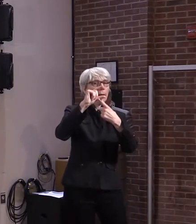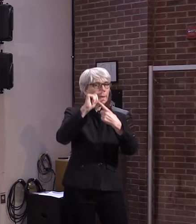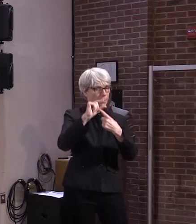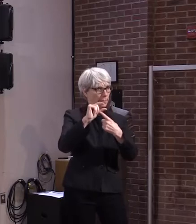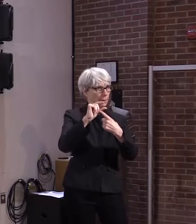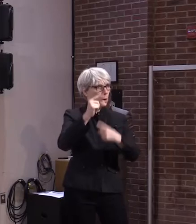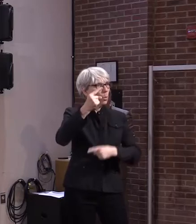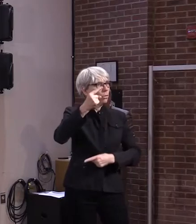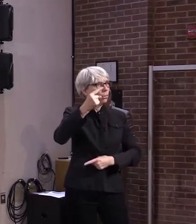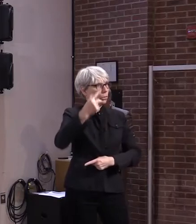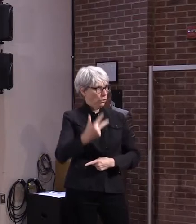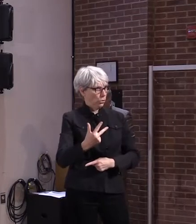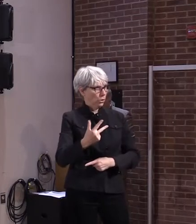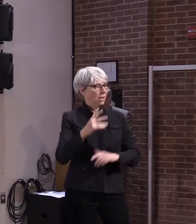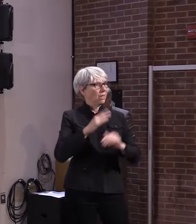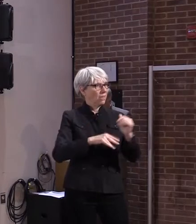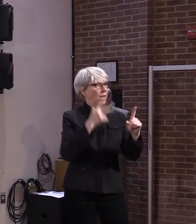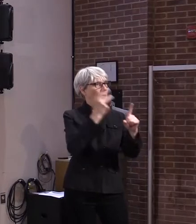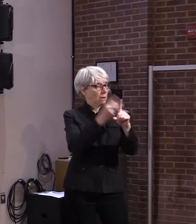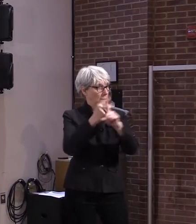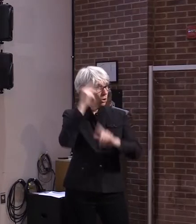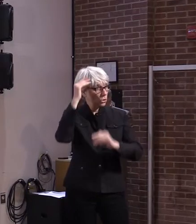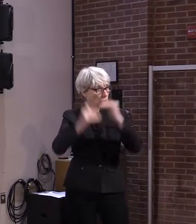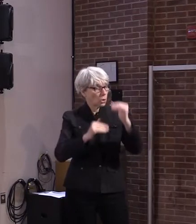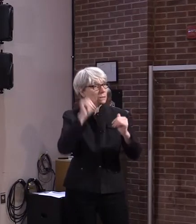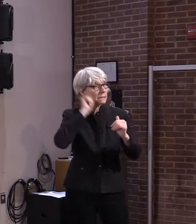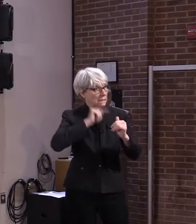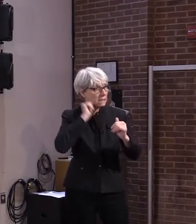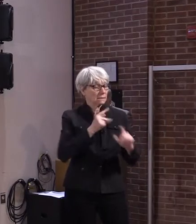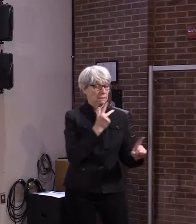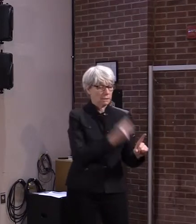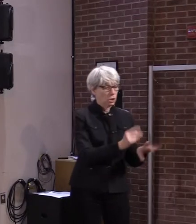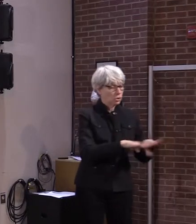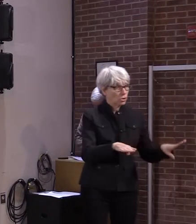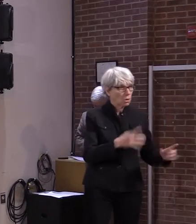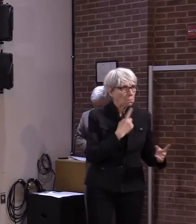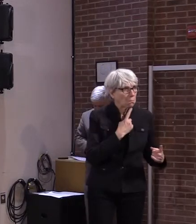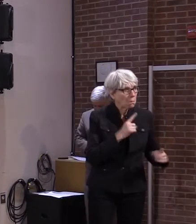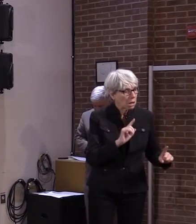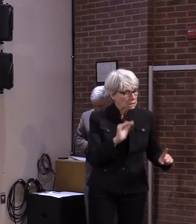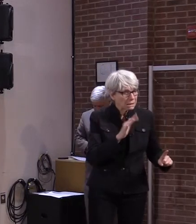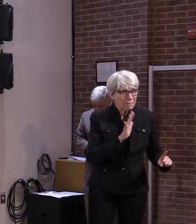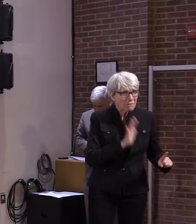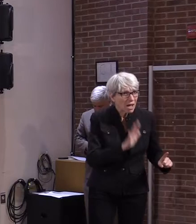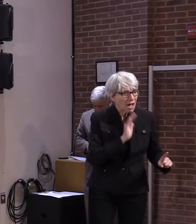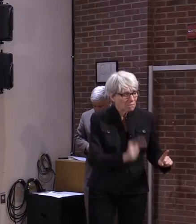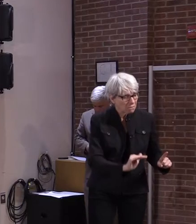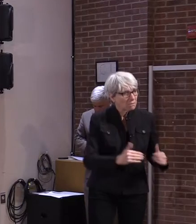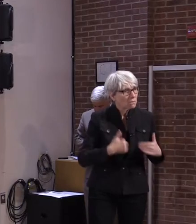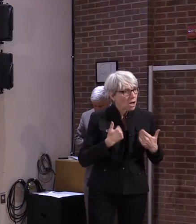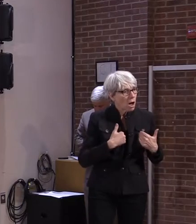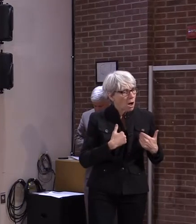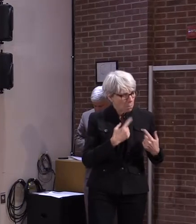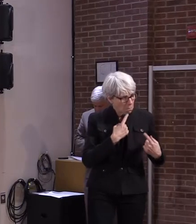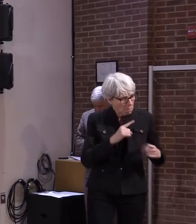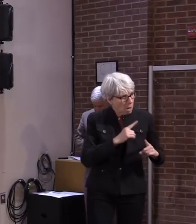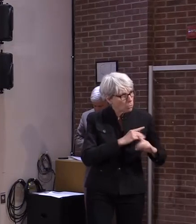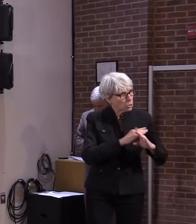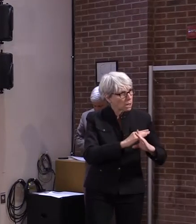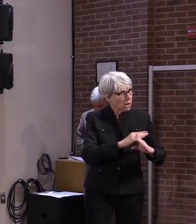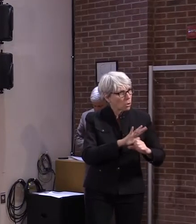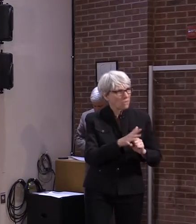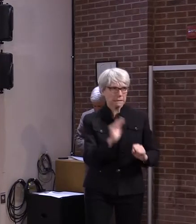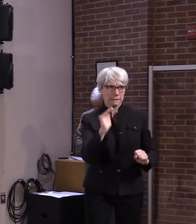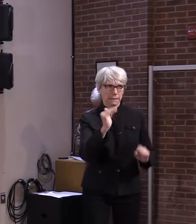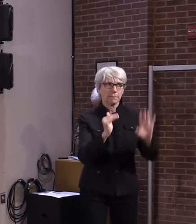safe and triggered a robust immune response in children as young as 5 years old. Now, this data has